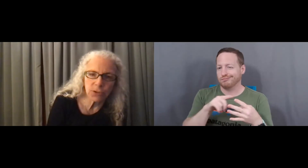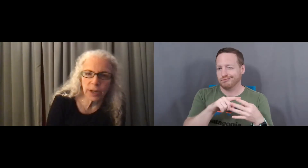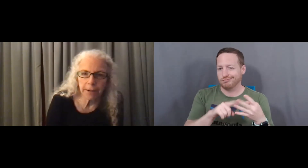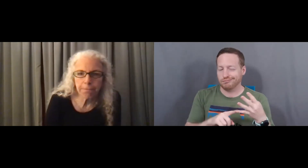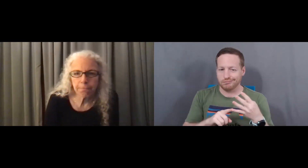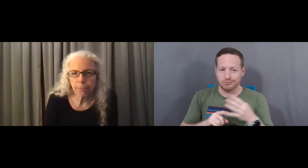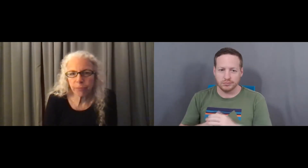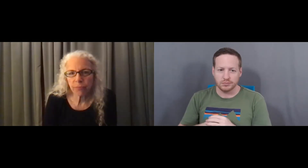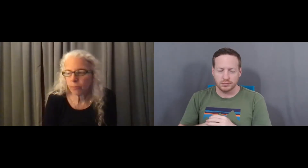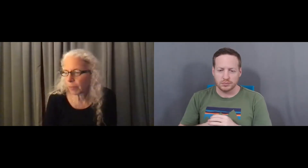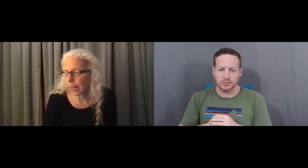written.